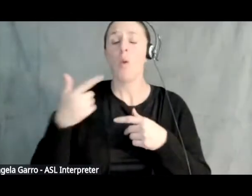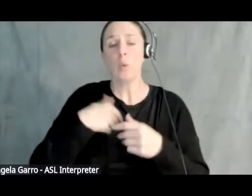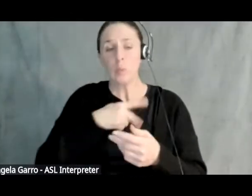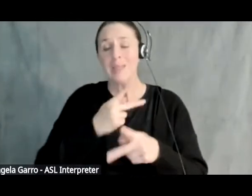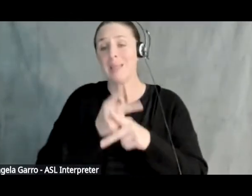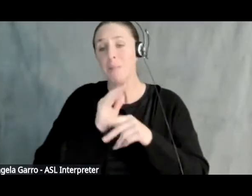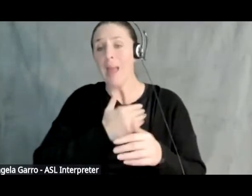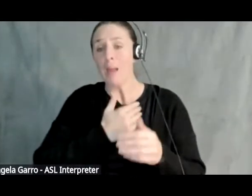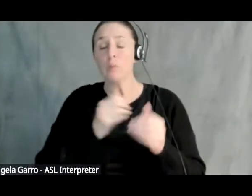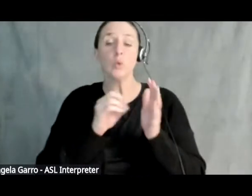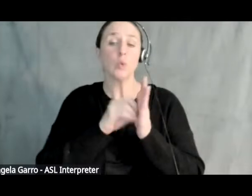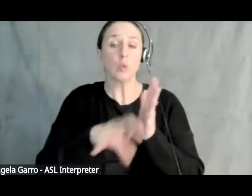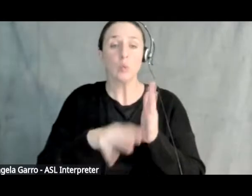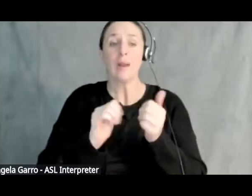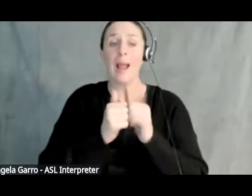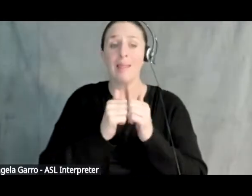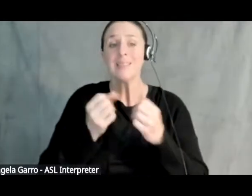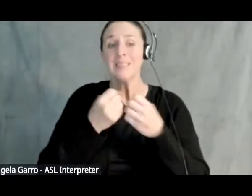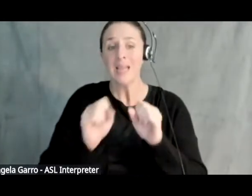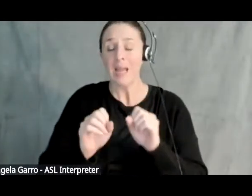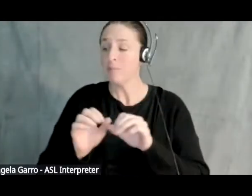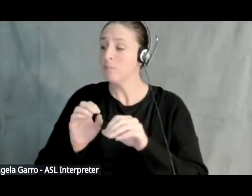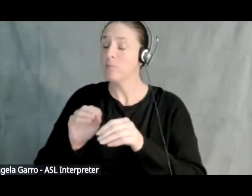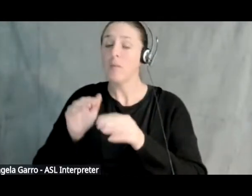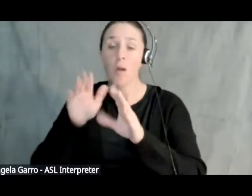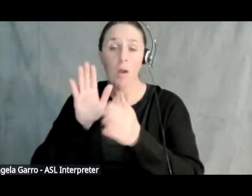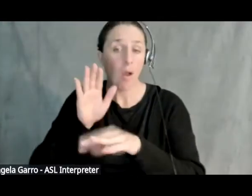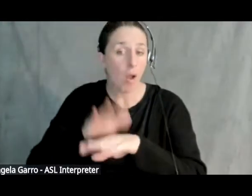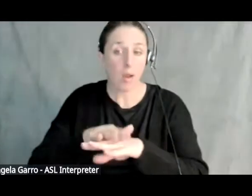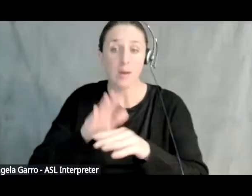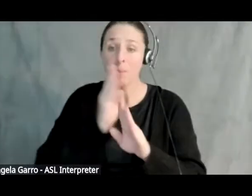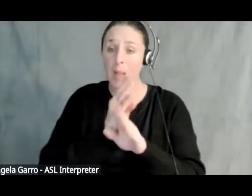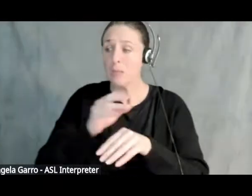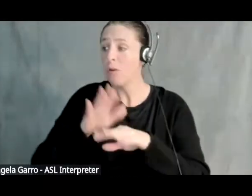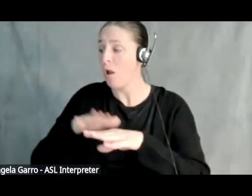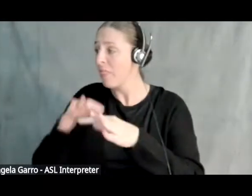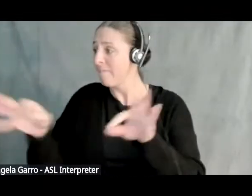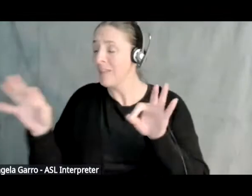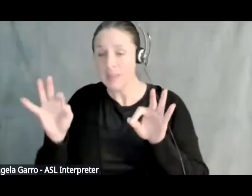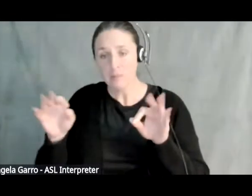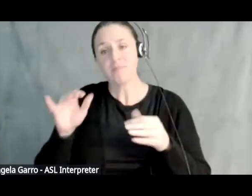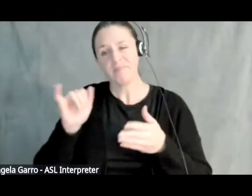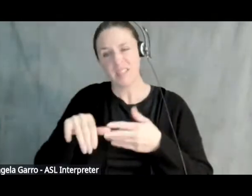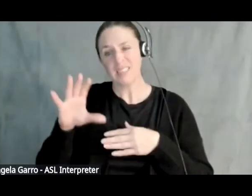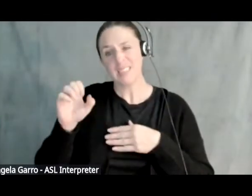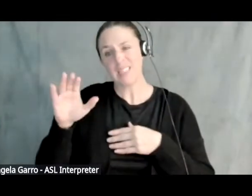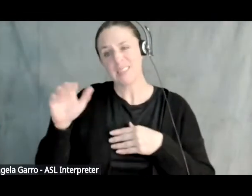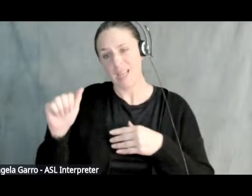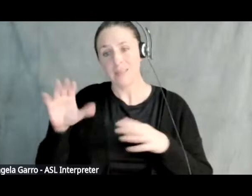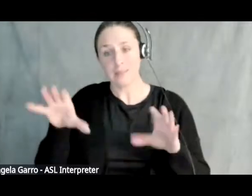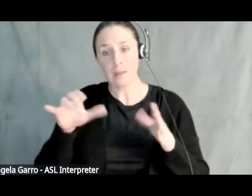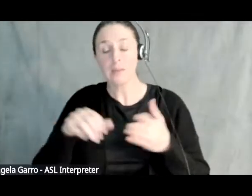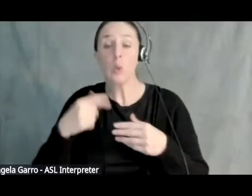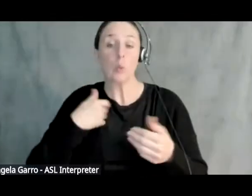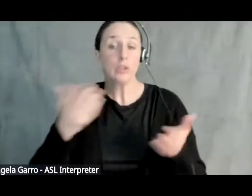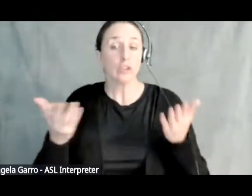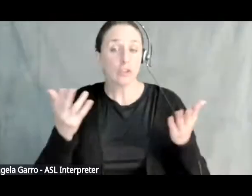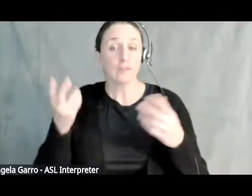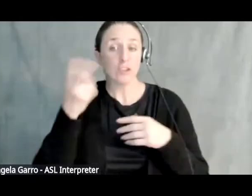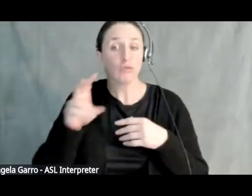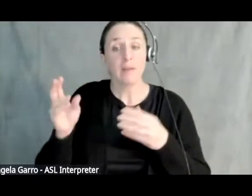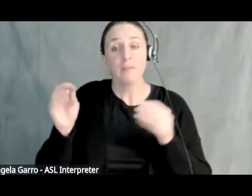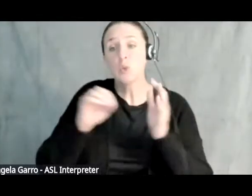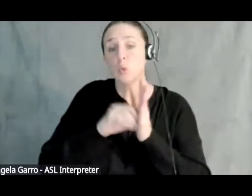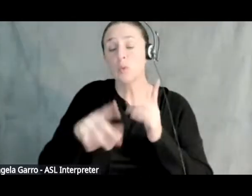athletes safe, be it on the bus or on the field. That's what CSEA does. We serve transfer students from